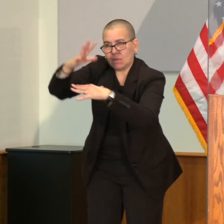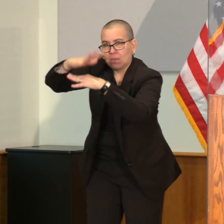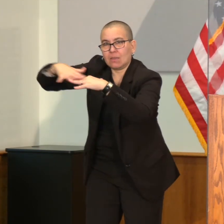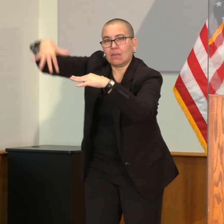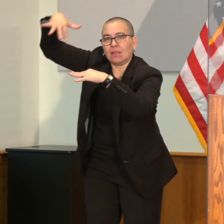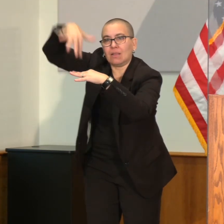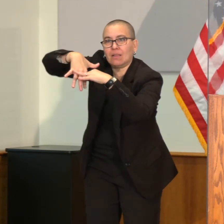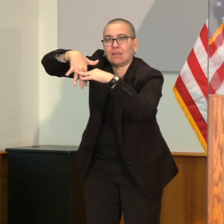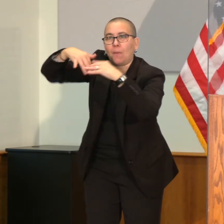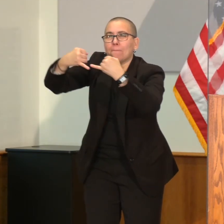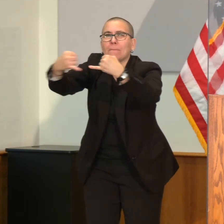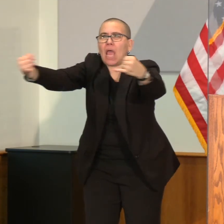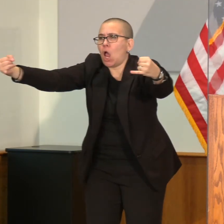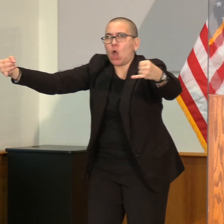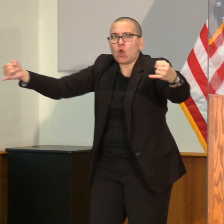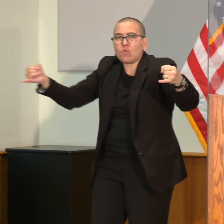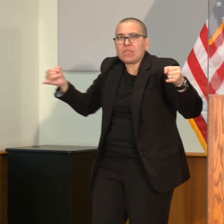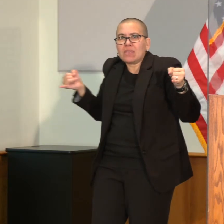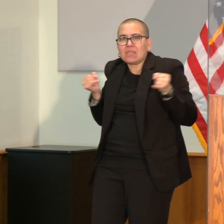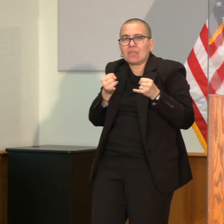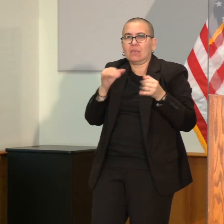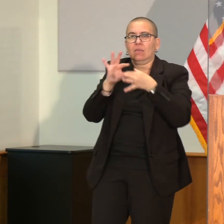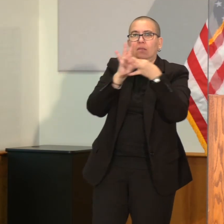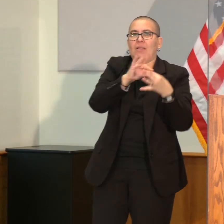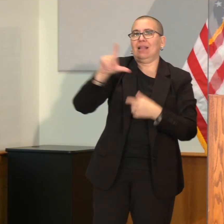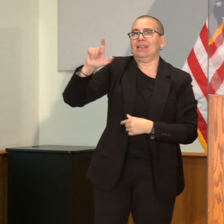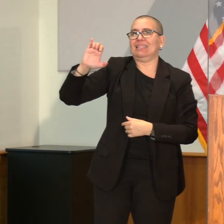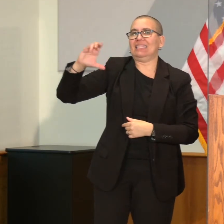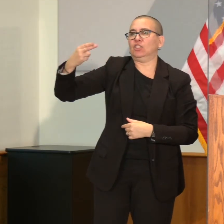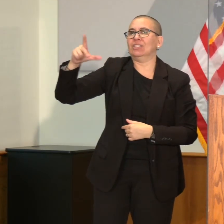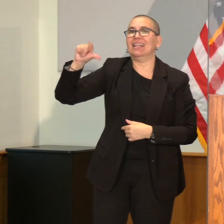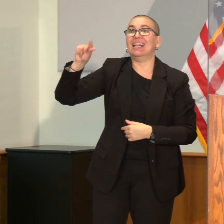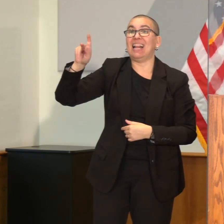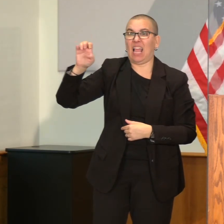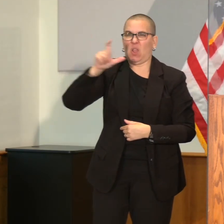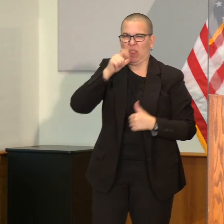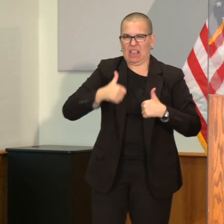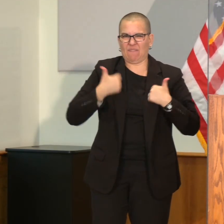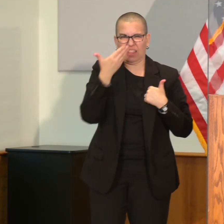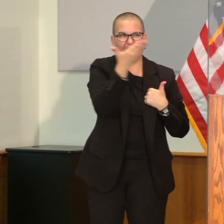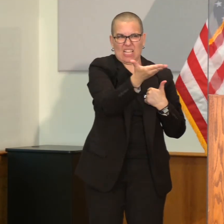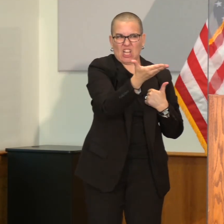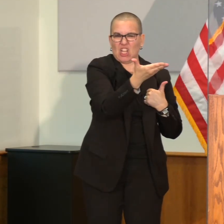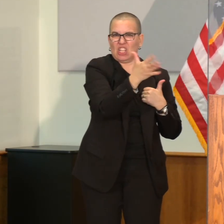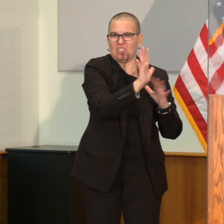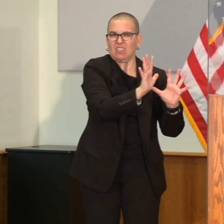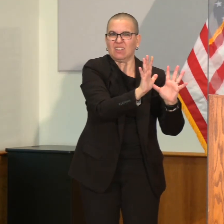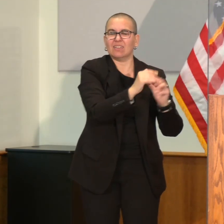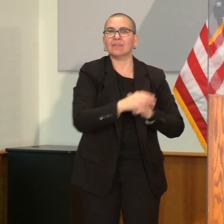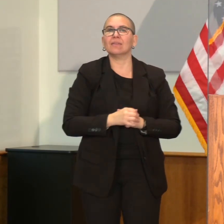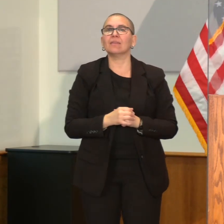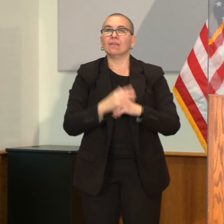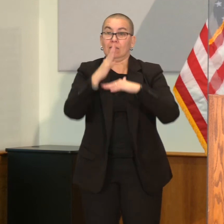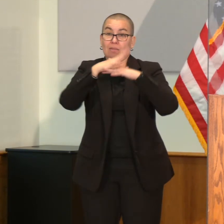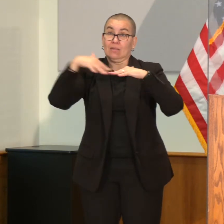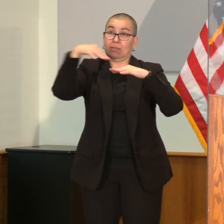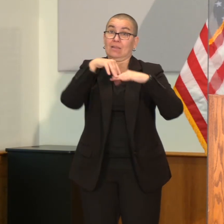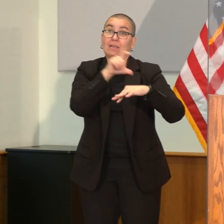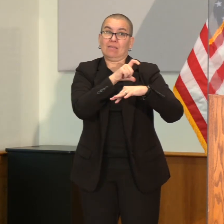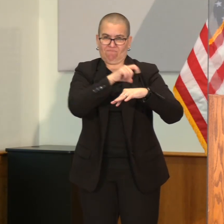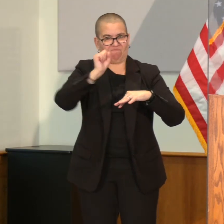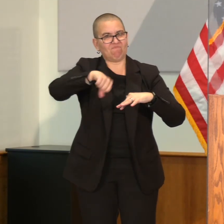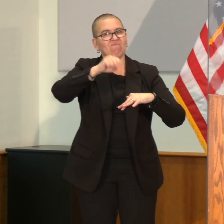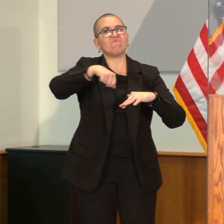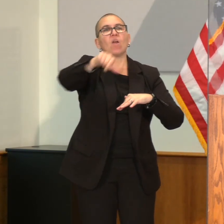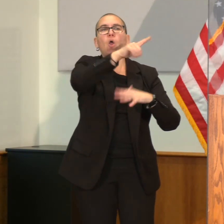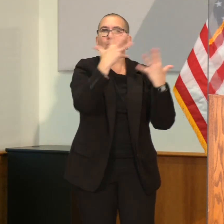Tribal Police Department and the good work that's being done there. So those are things that we can do, and I just want to make sure that those members of rural Minnesota are